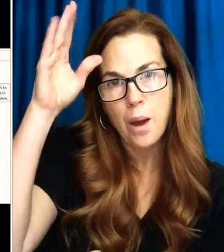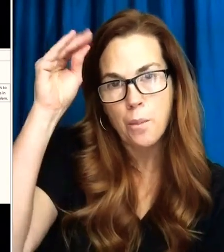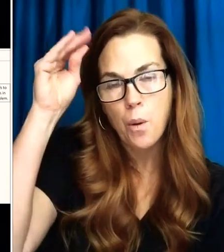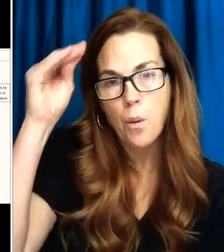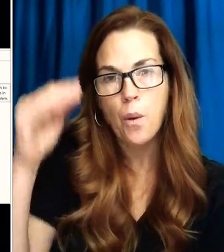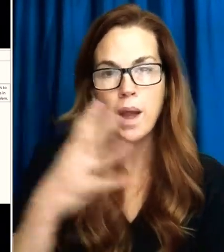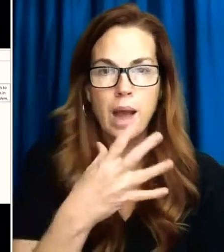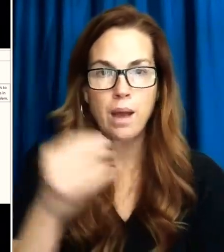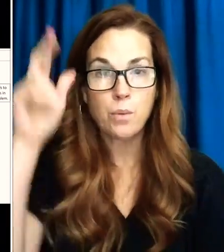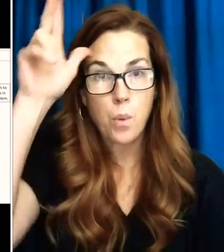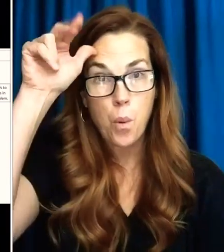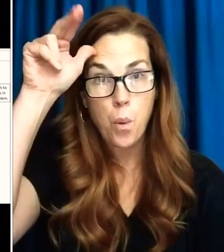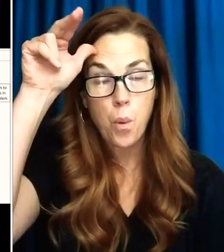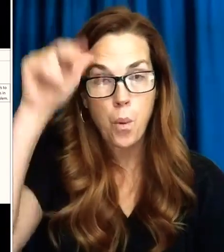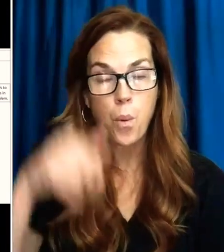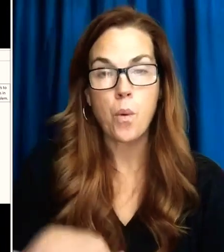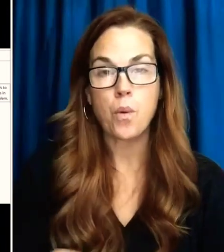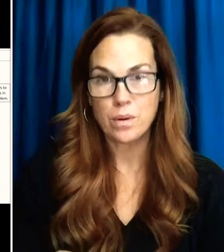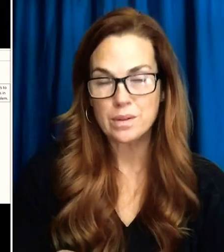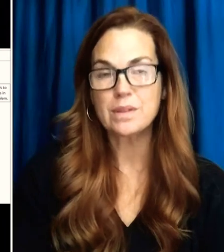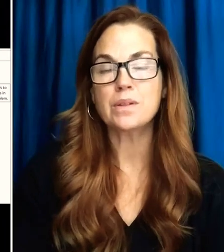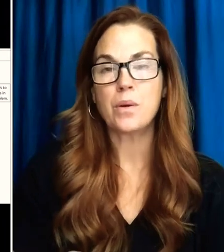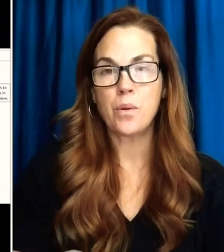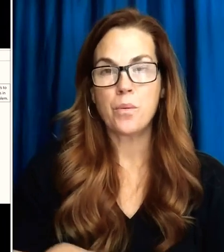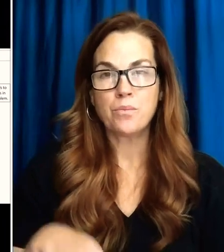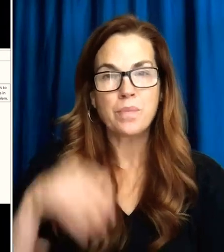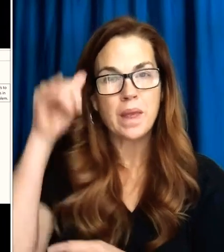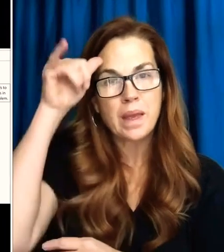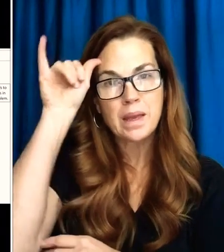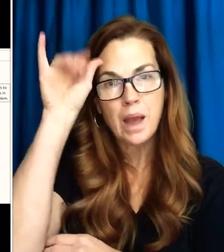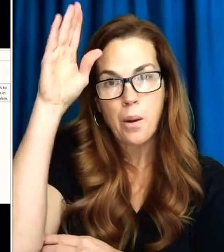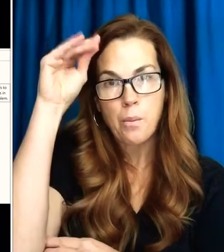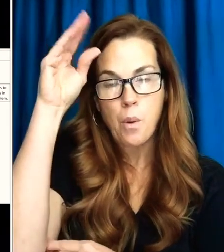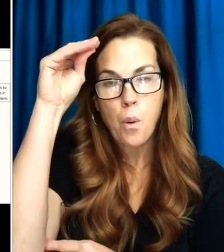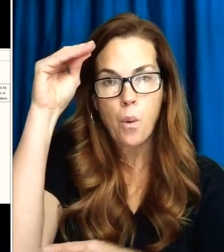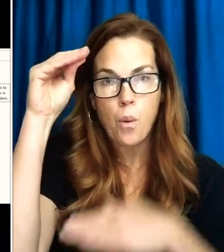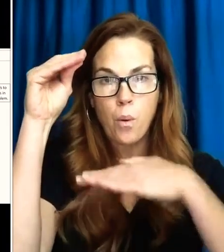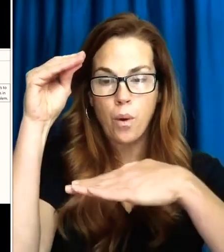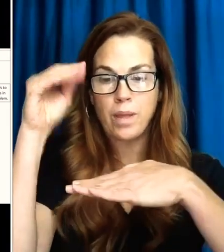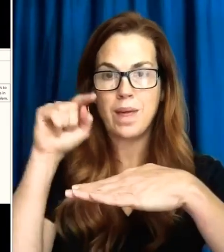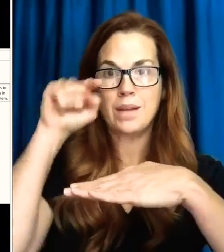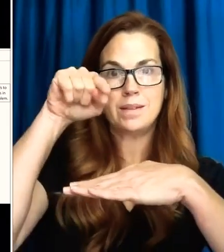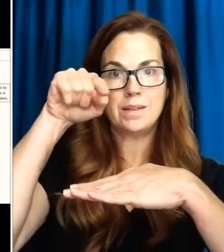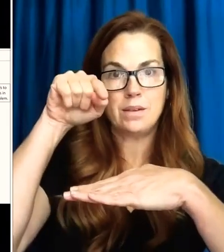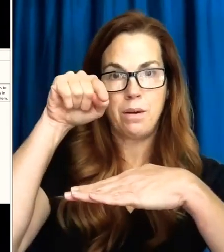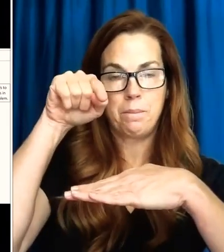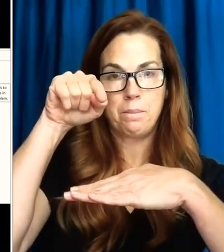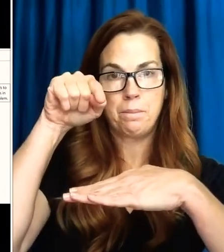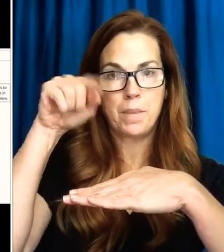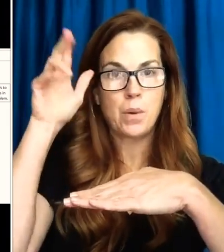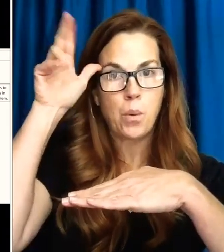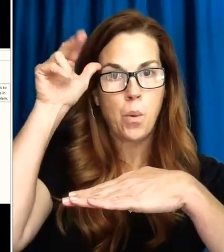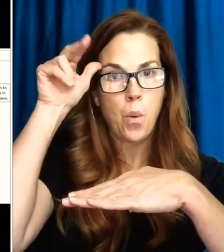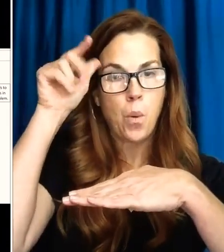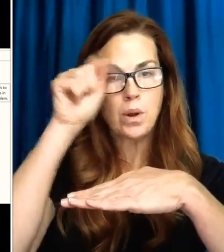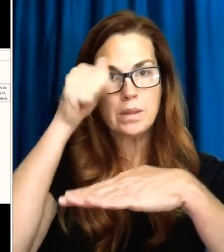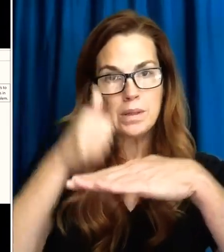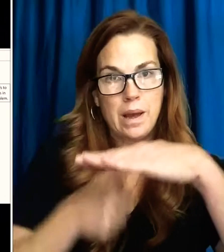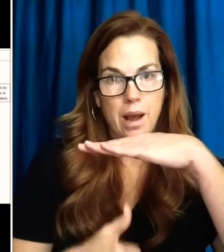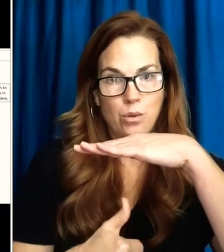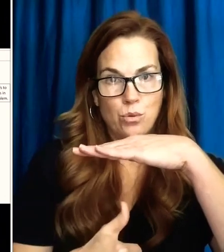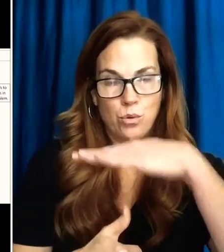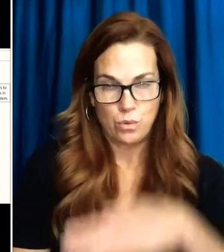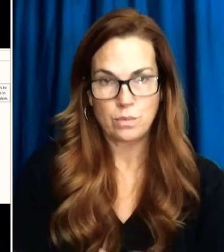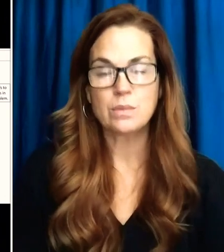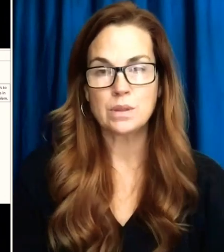that's always on the bottom. Okay, so when I'm looking at my division house, we treat it like a tent. The cowboy always sleeps inside